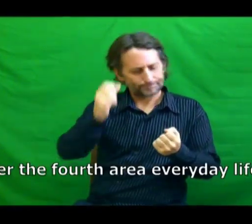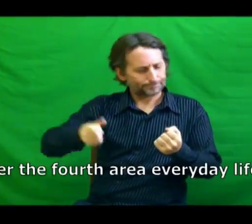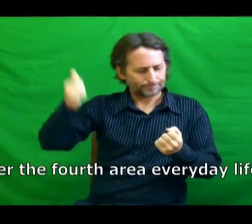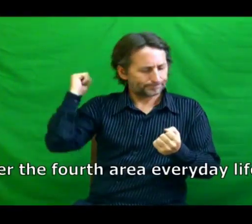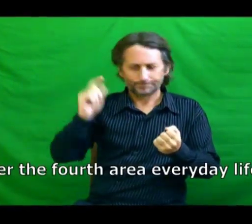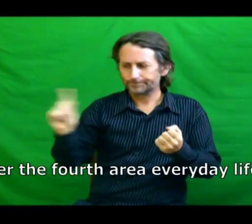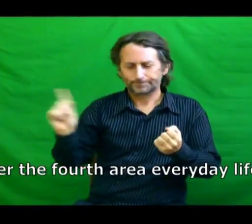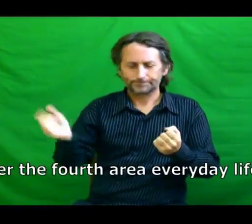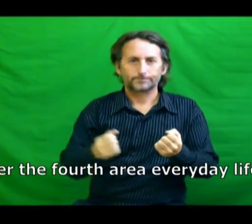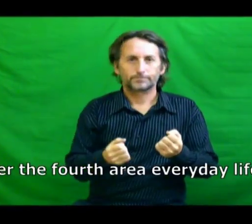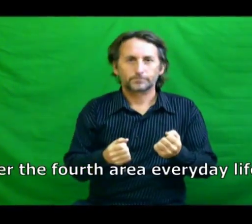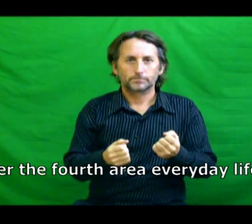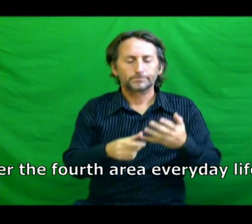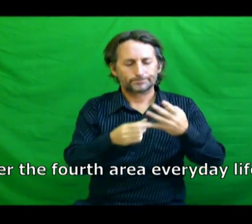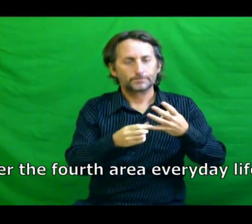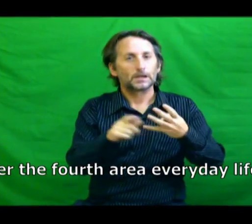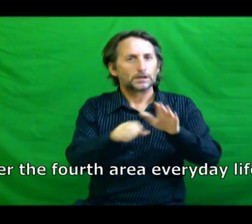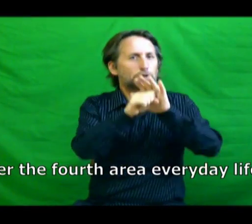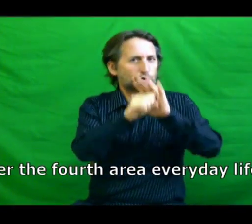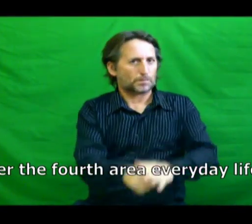Under the fourth area, everyday life.